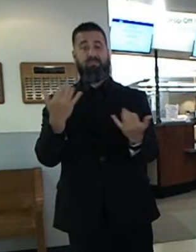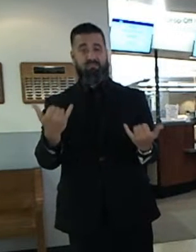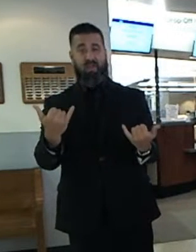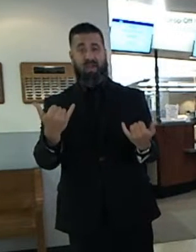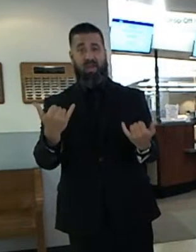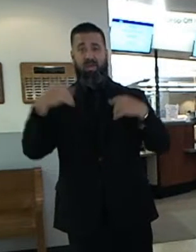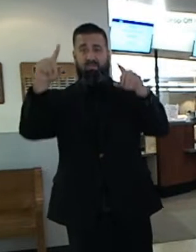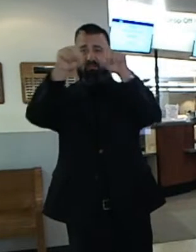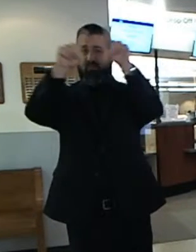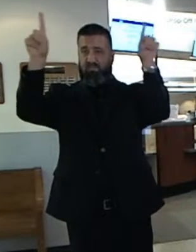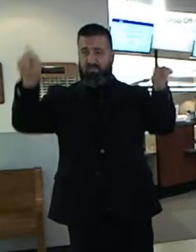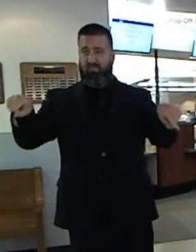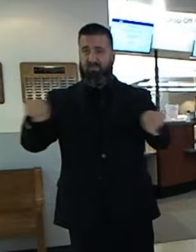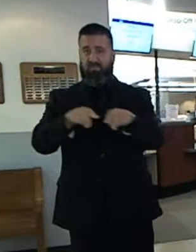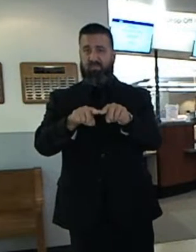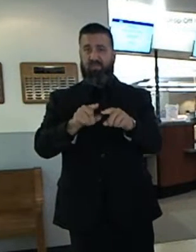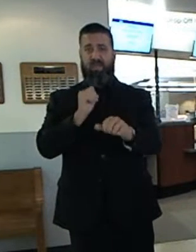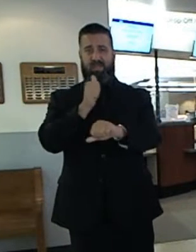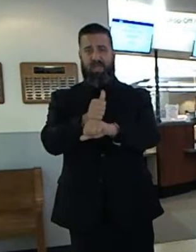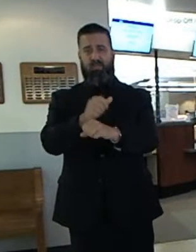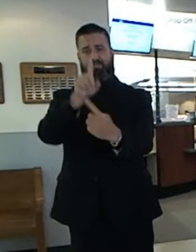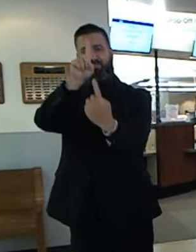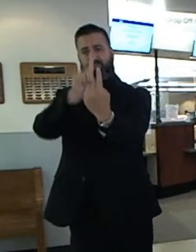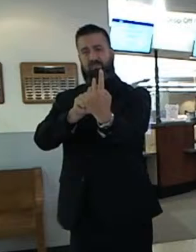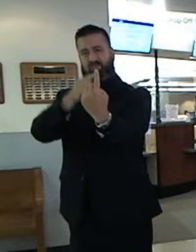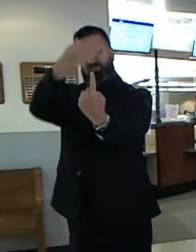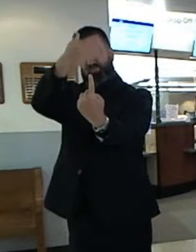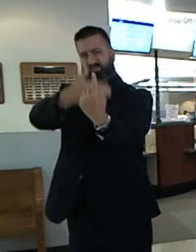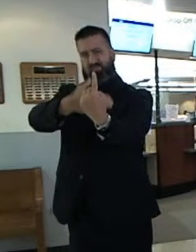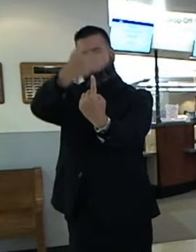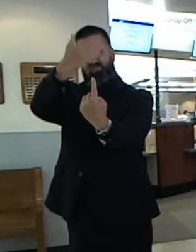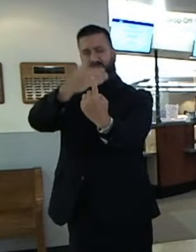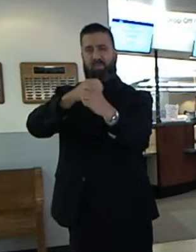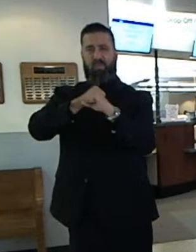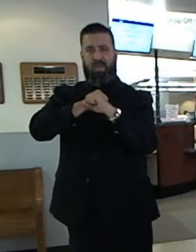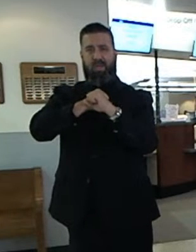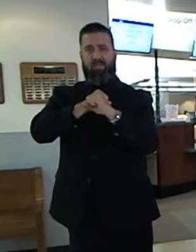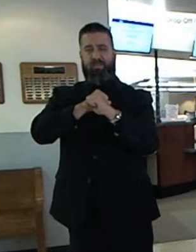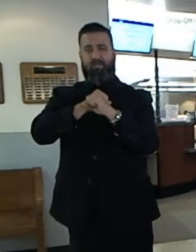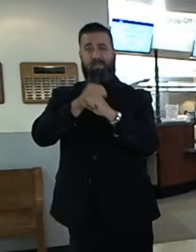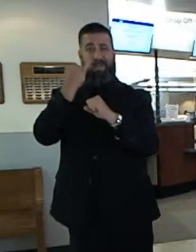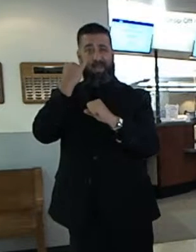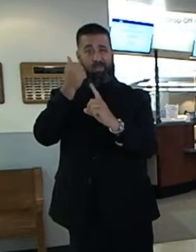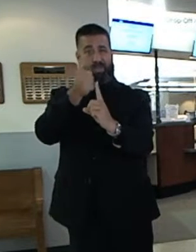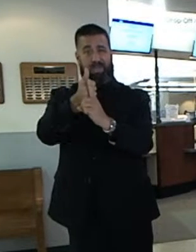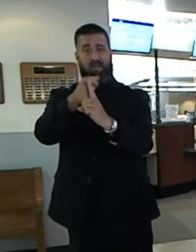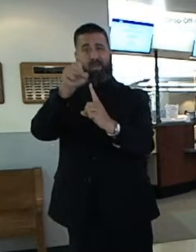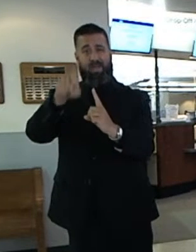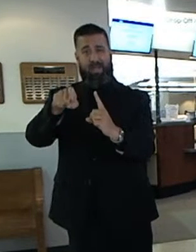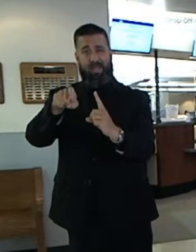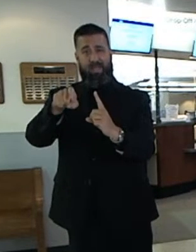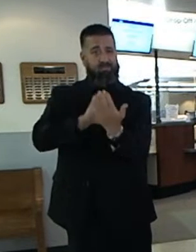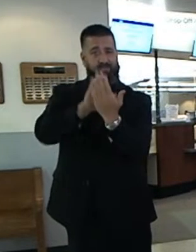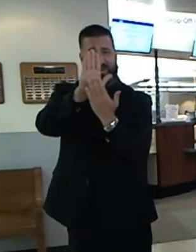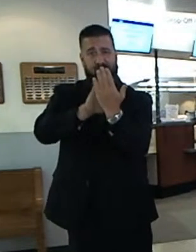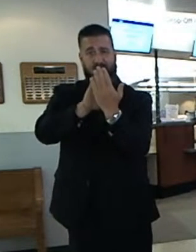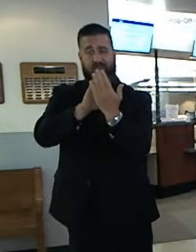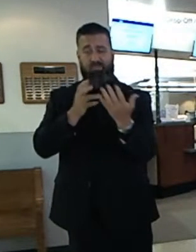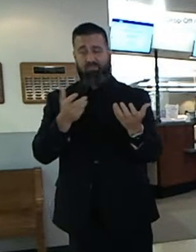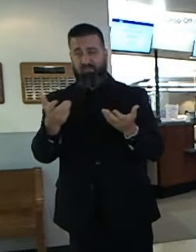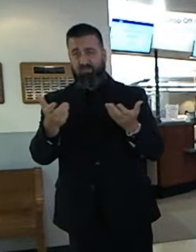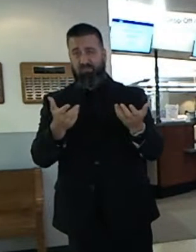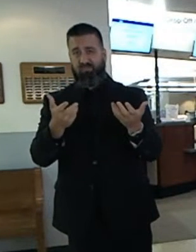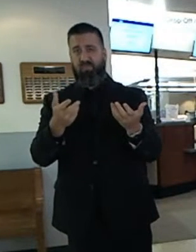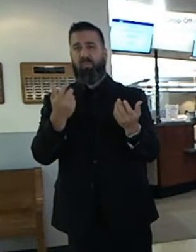floor by appointment for any service. Those meeting rooms are designed to allow for 6-foot distancing to